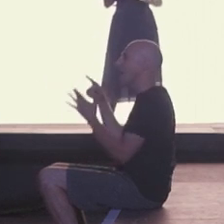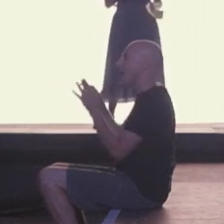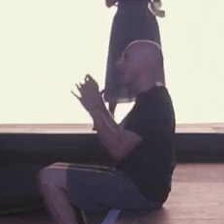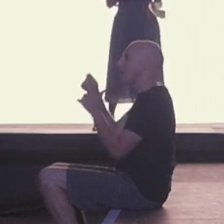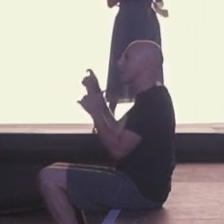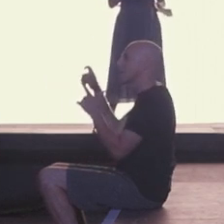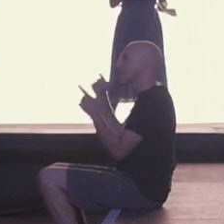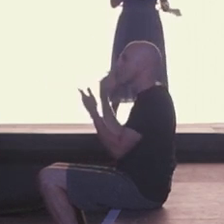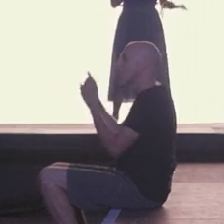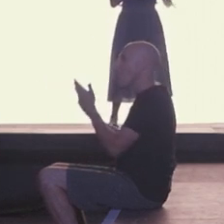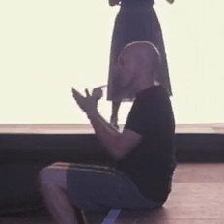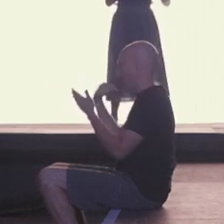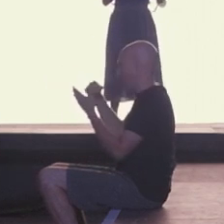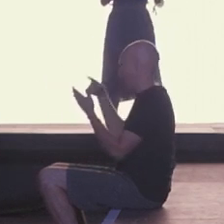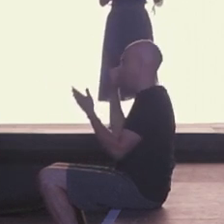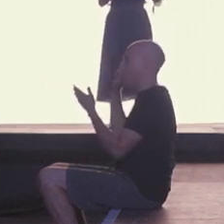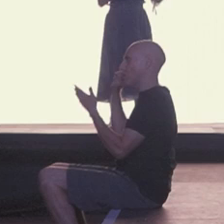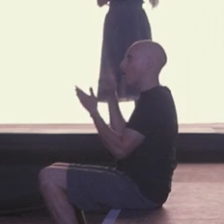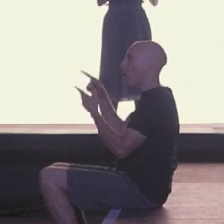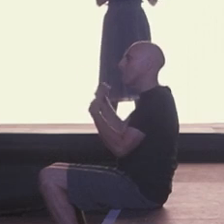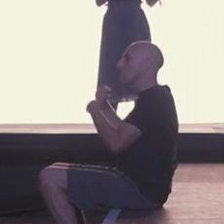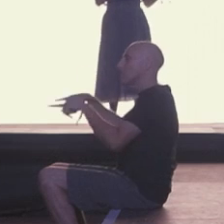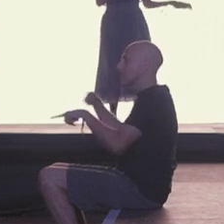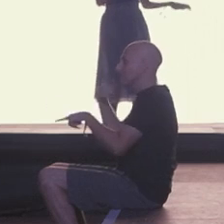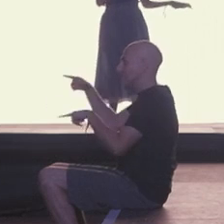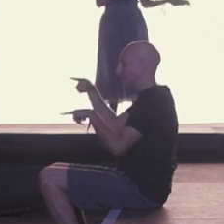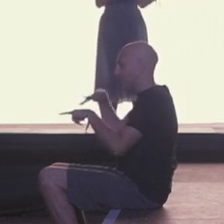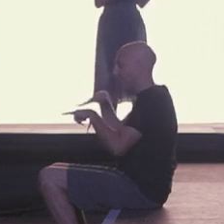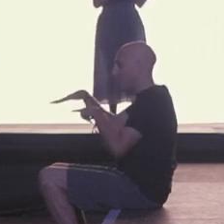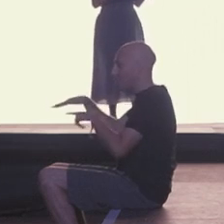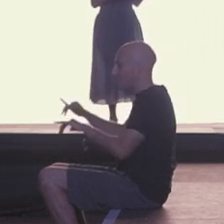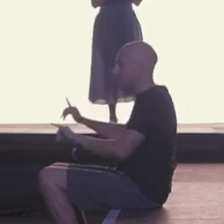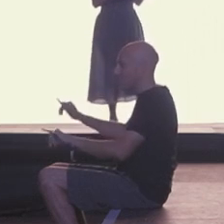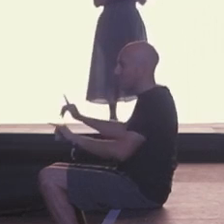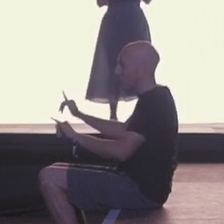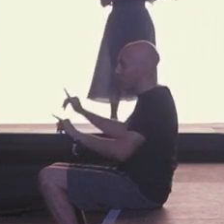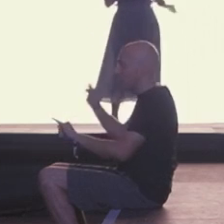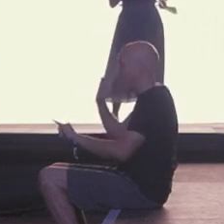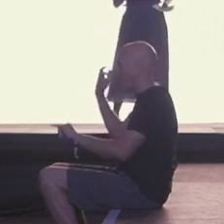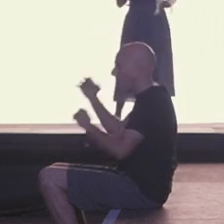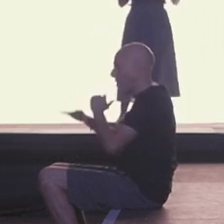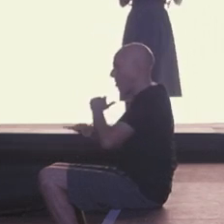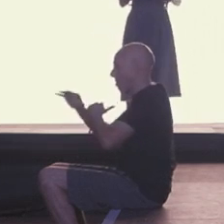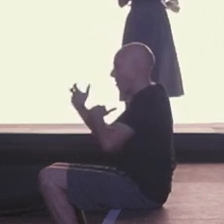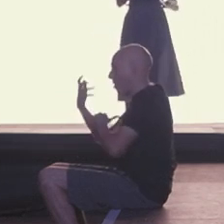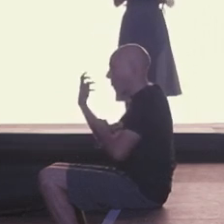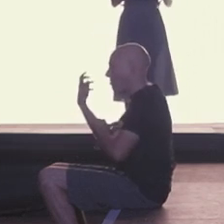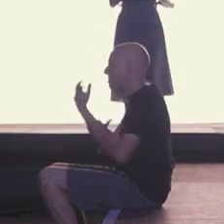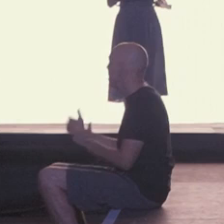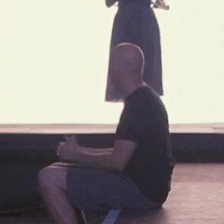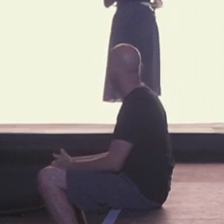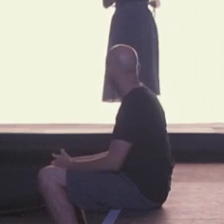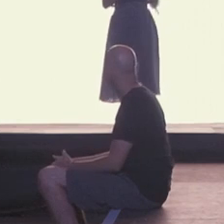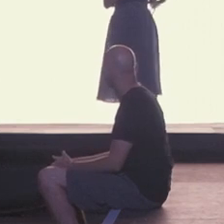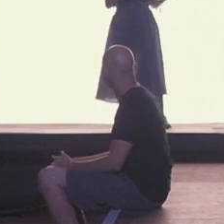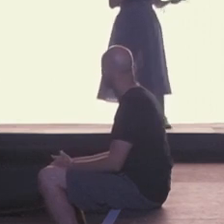out earlier this month. To summarize, it's really not good. But the thing is, a lot of the information that has